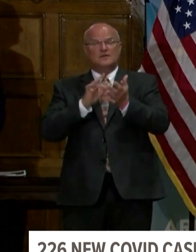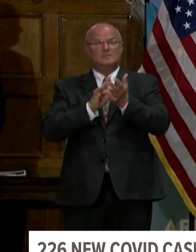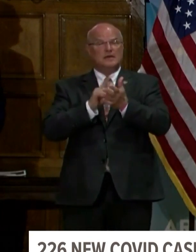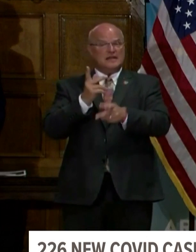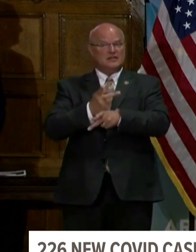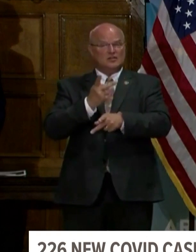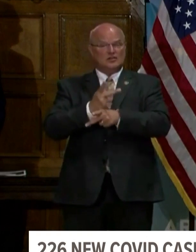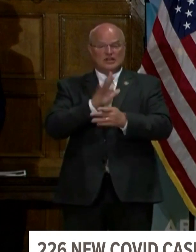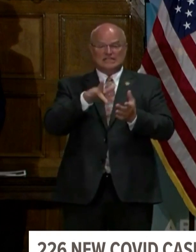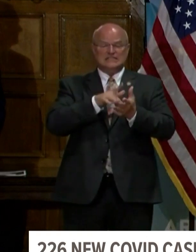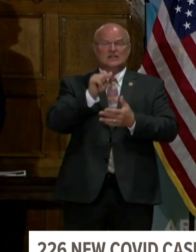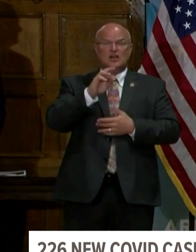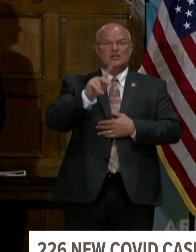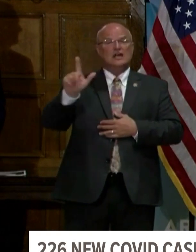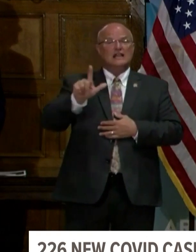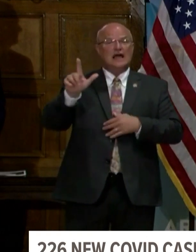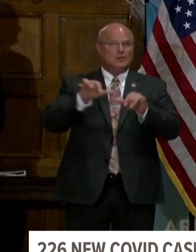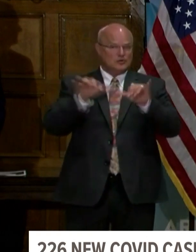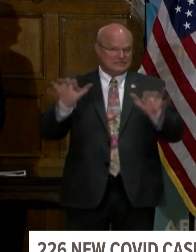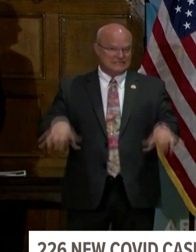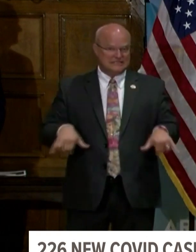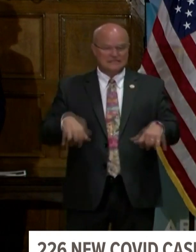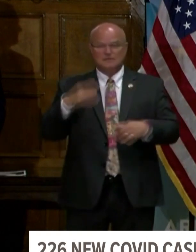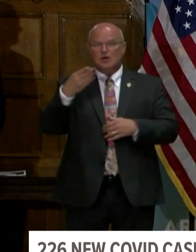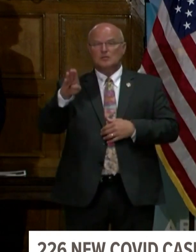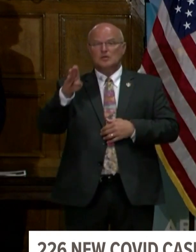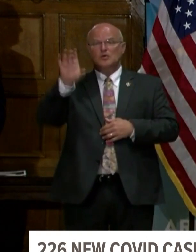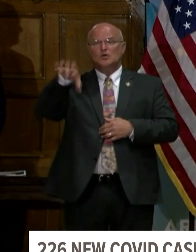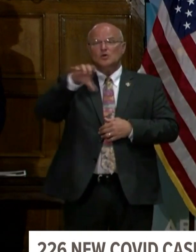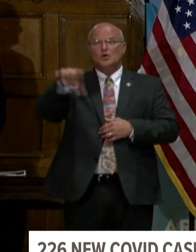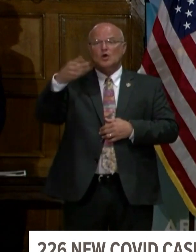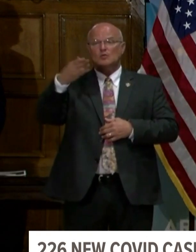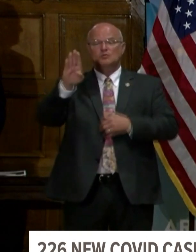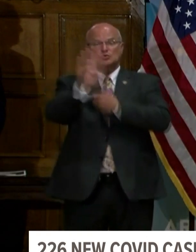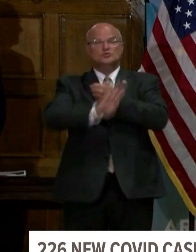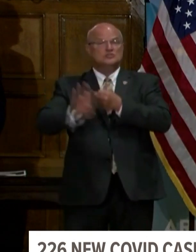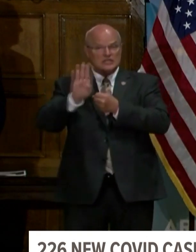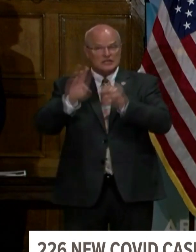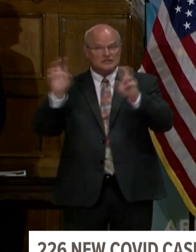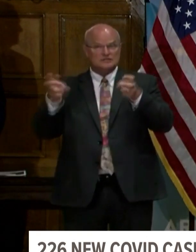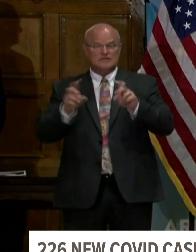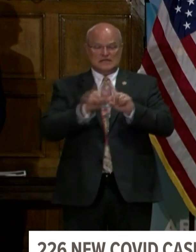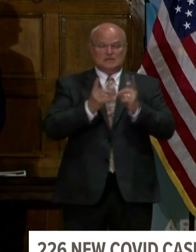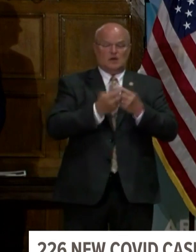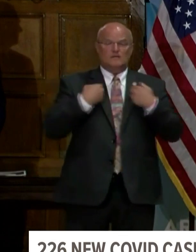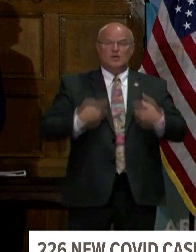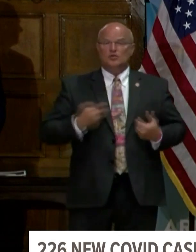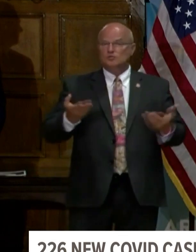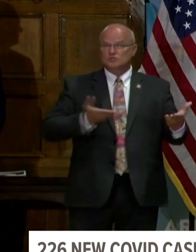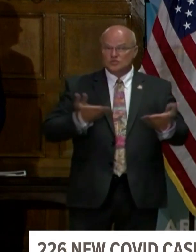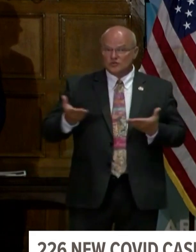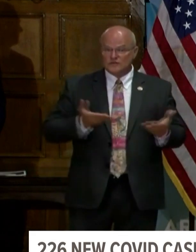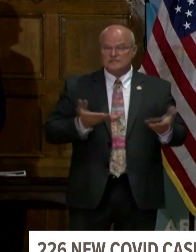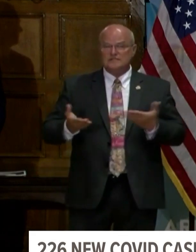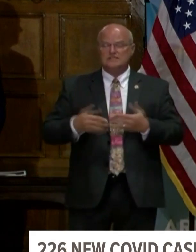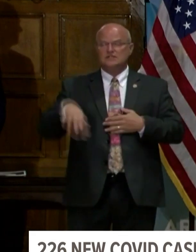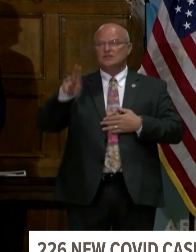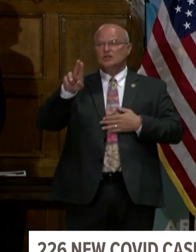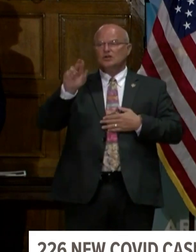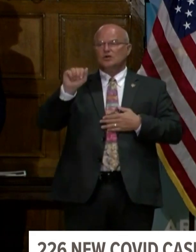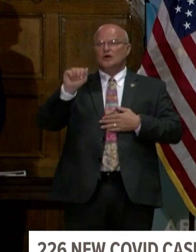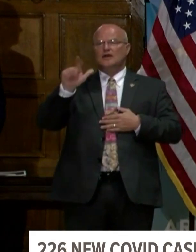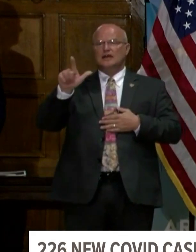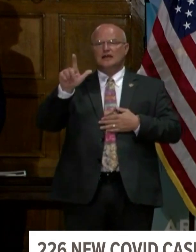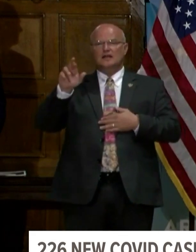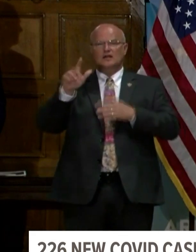Care, Central Arkansas Library System, Blue Cross Blue Shield, Department of Human Services, the UALL